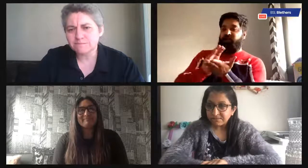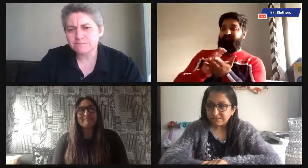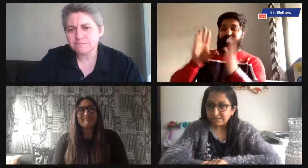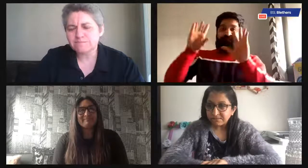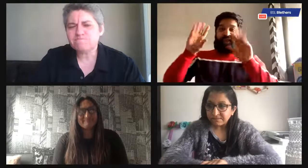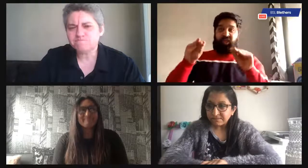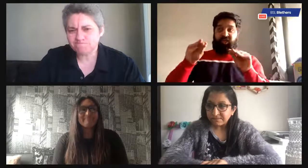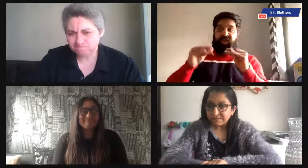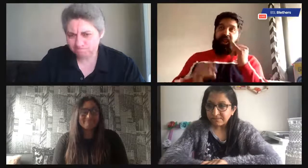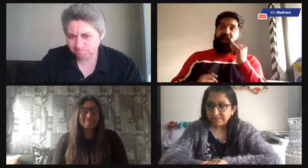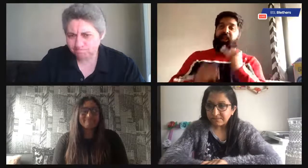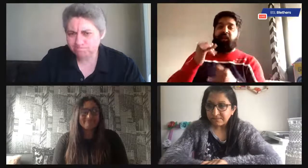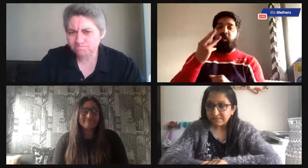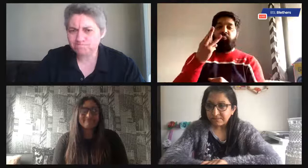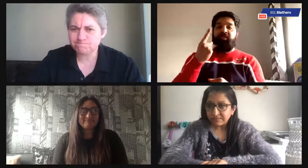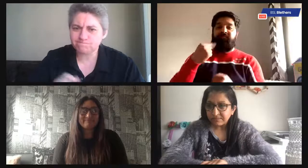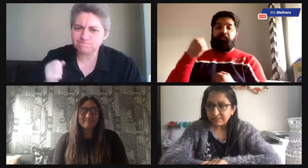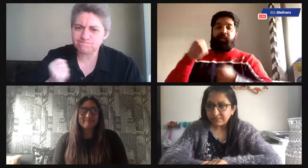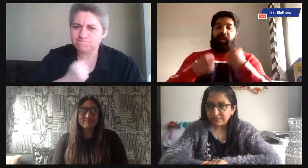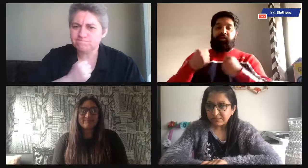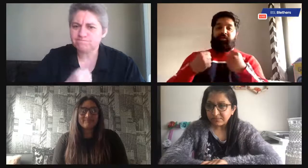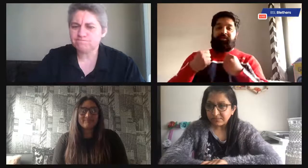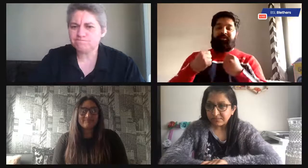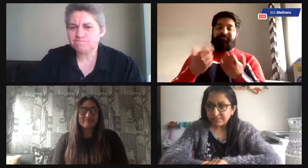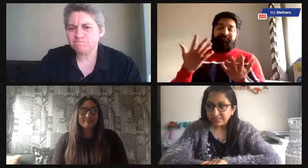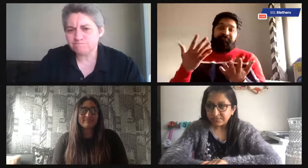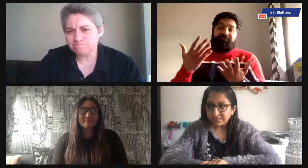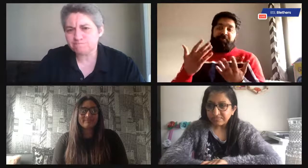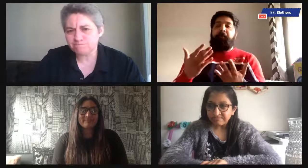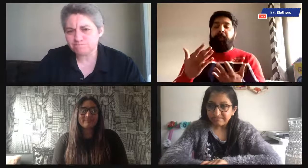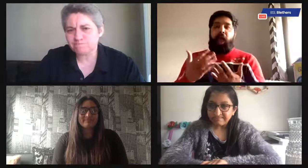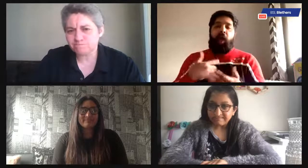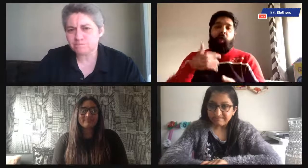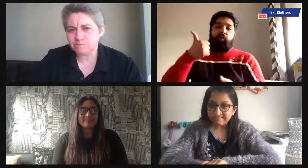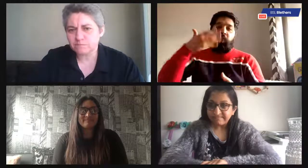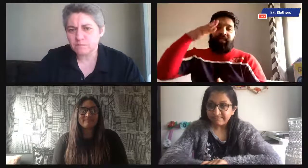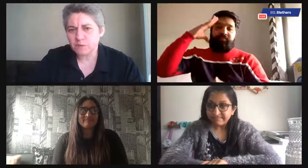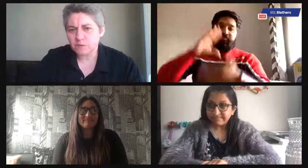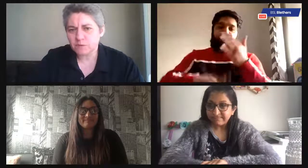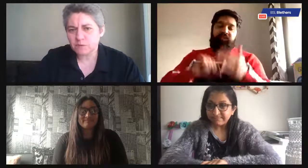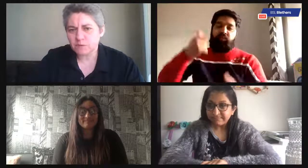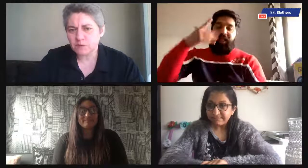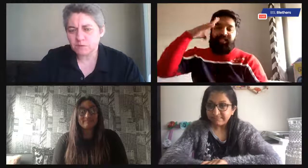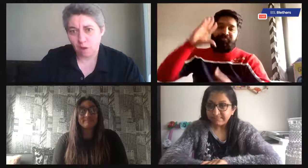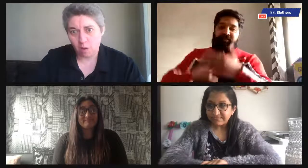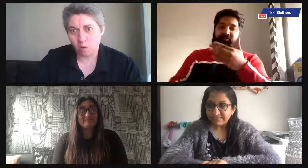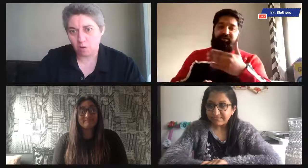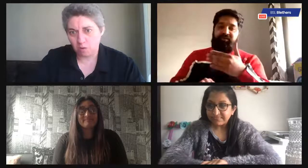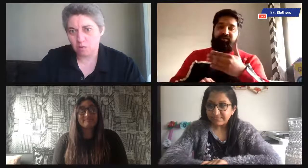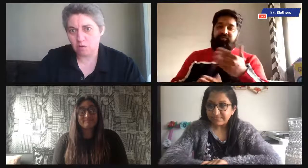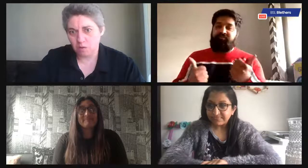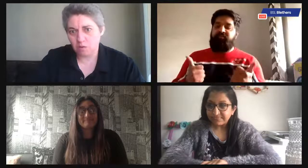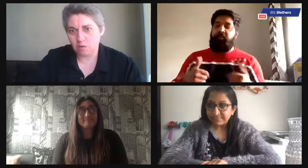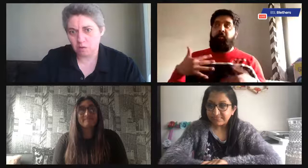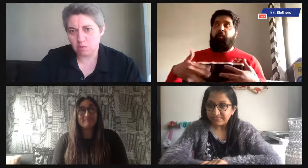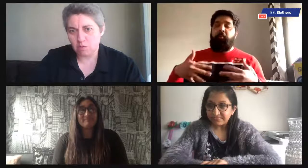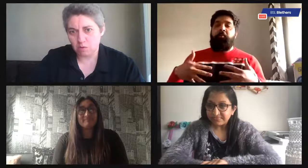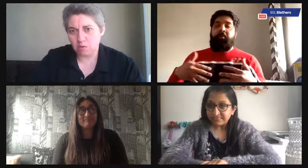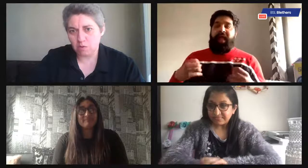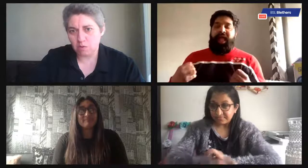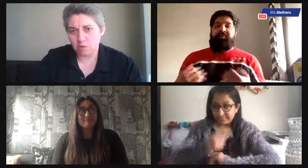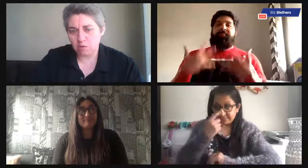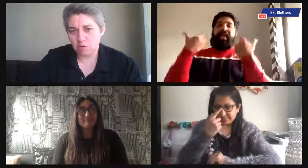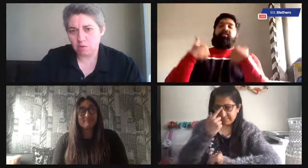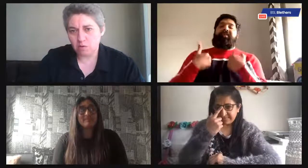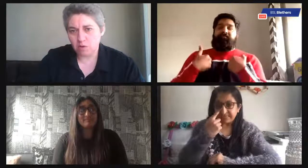don't think at the end of the March our funding ceases and that will end the 31st of March. I know it's disappointing. It's been a fantastic experience for